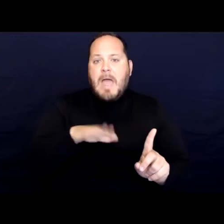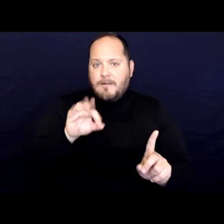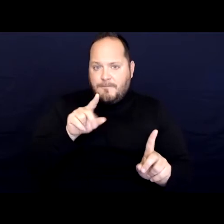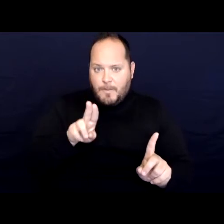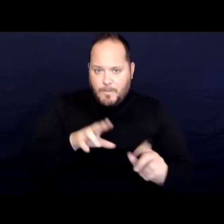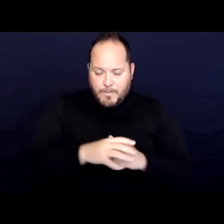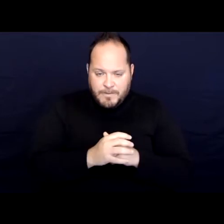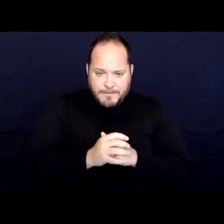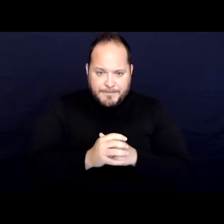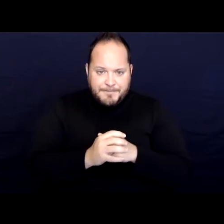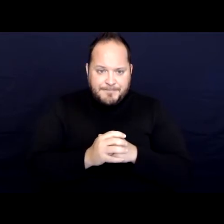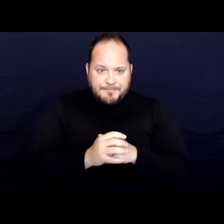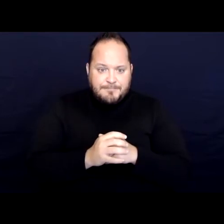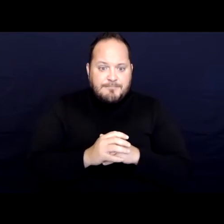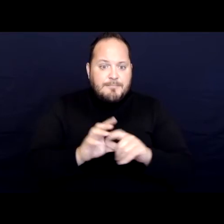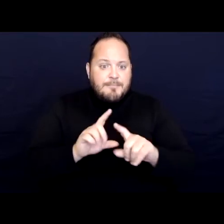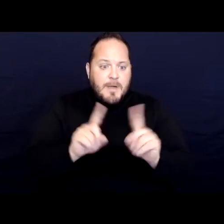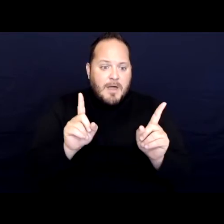And but